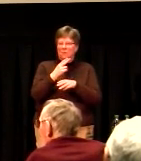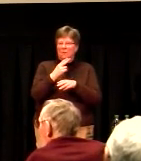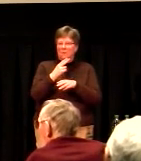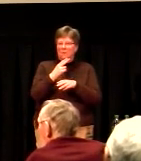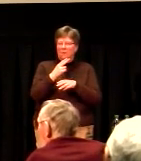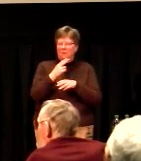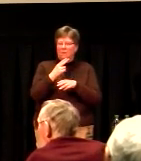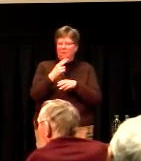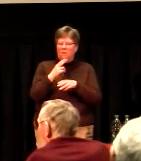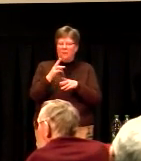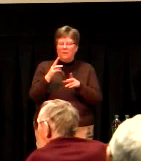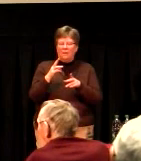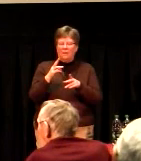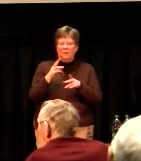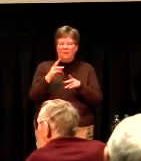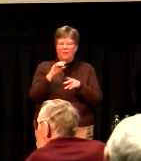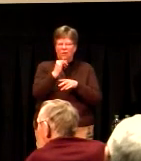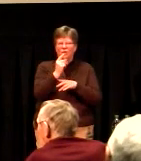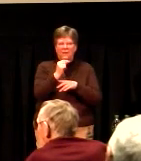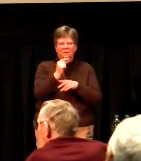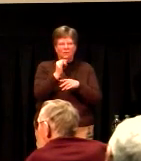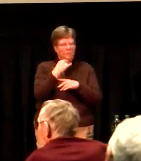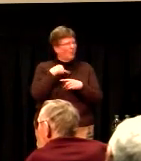It is harder standing up here.